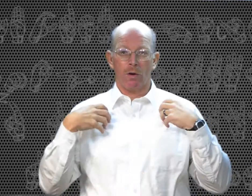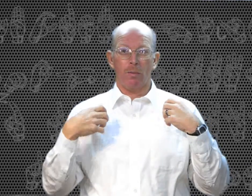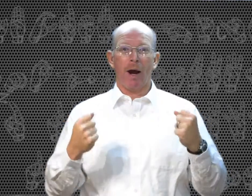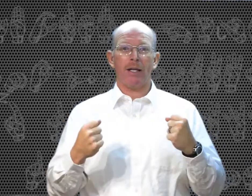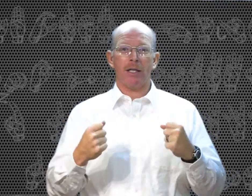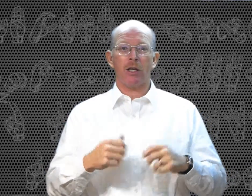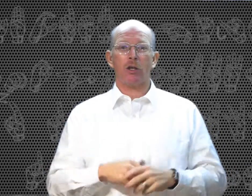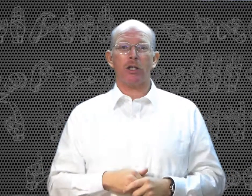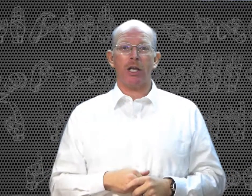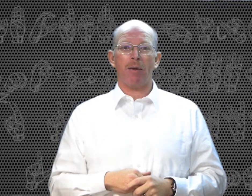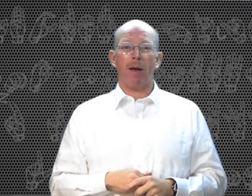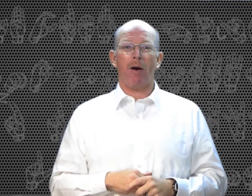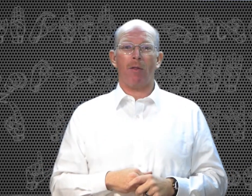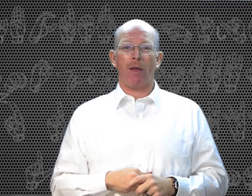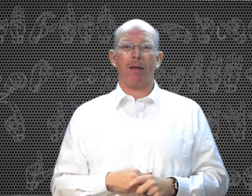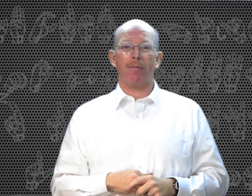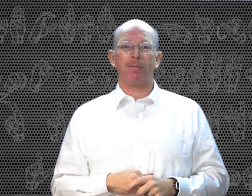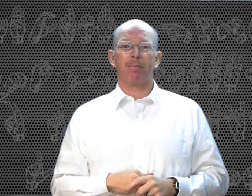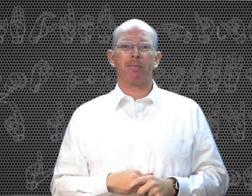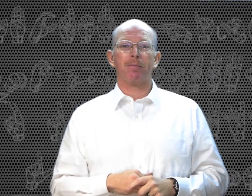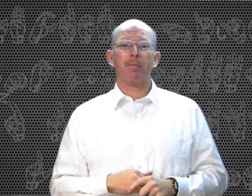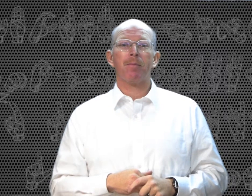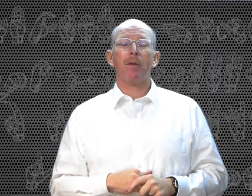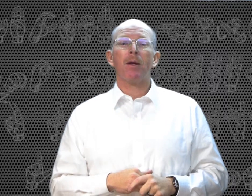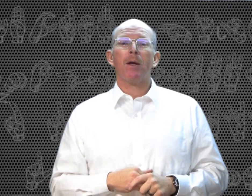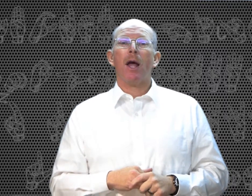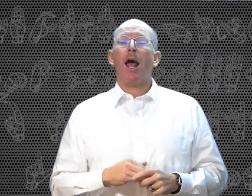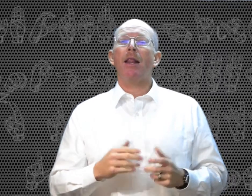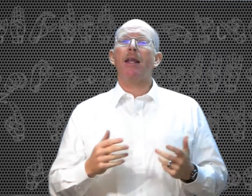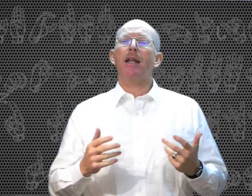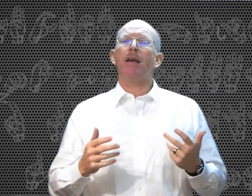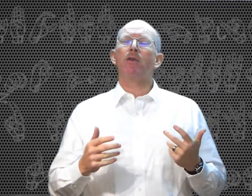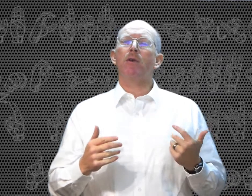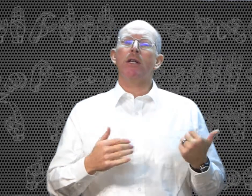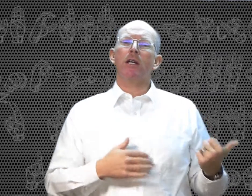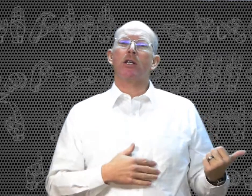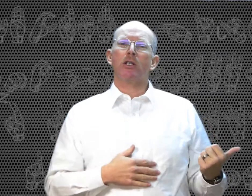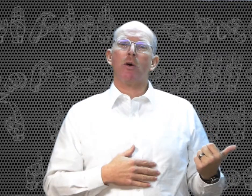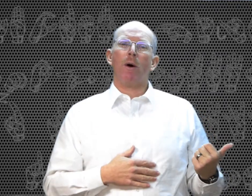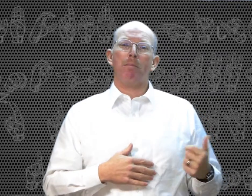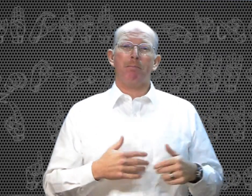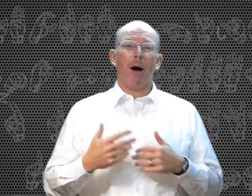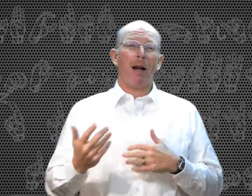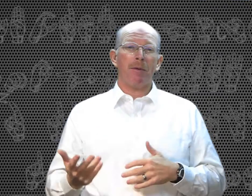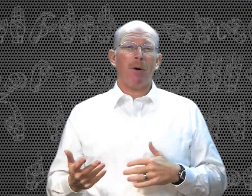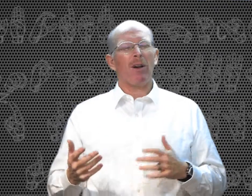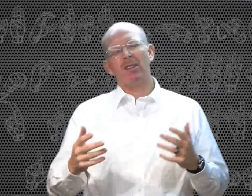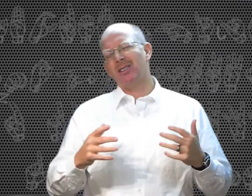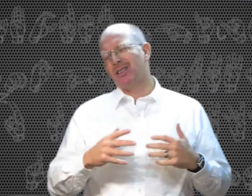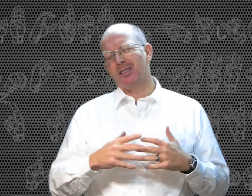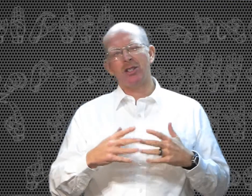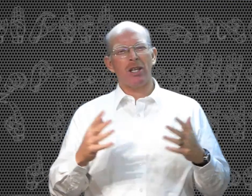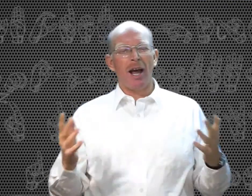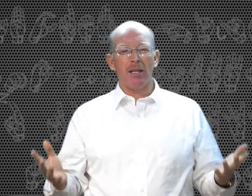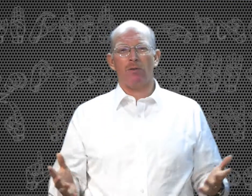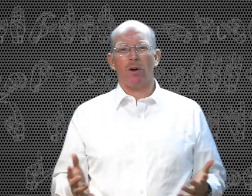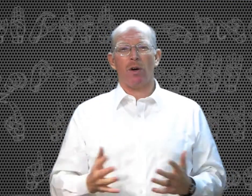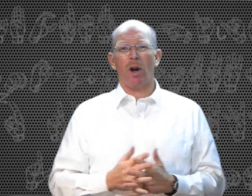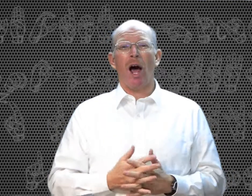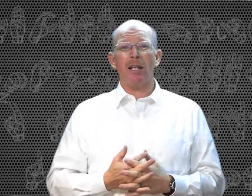Your body's in good shape, healthy. And then if you need to show a body part, there's signs for lots